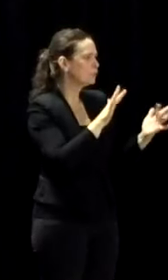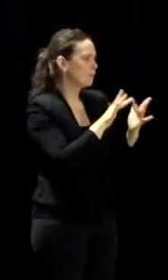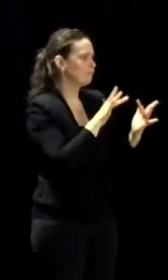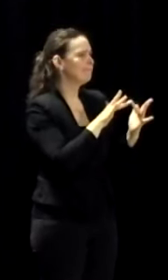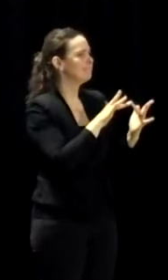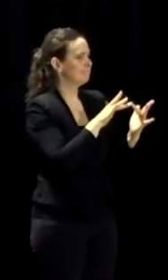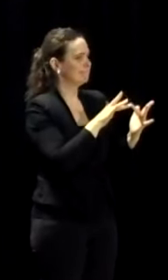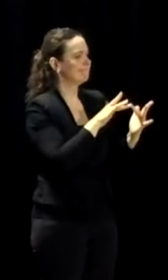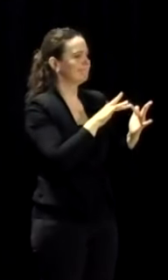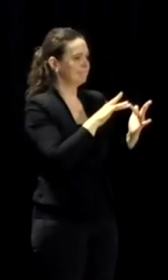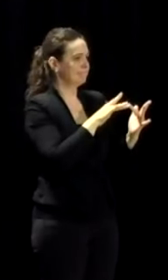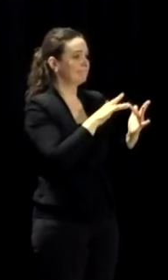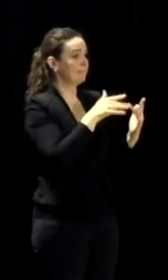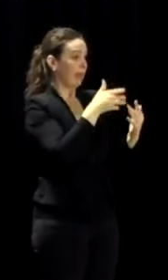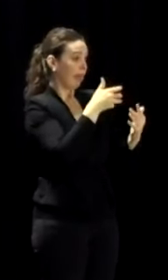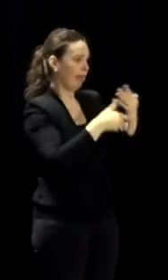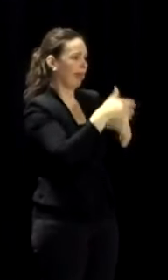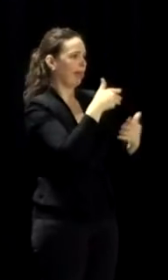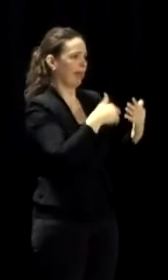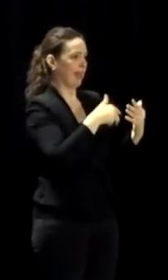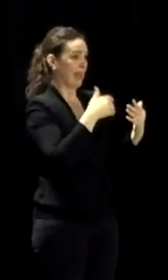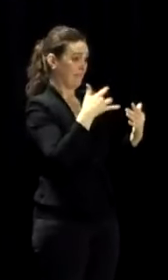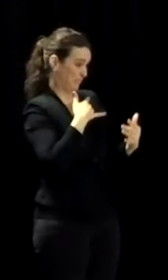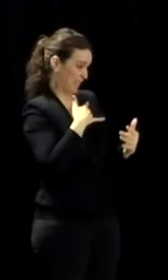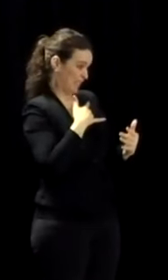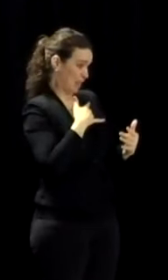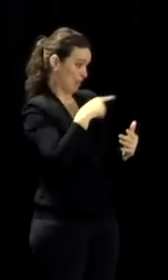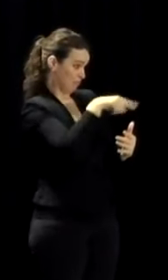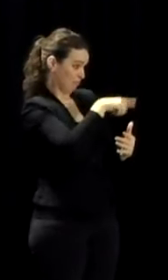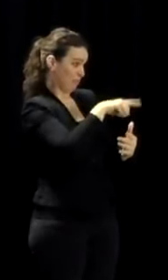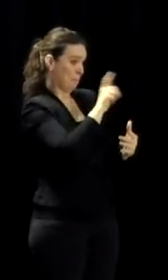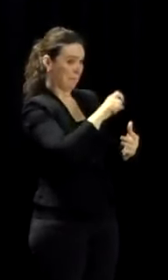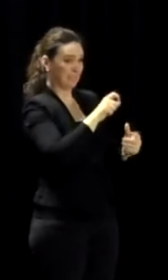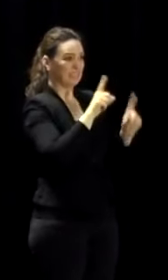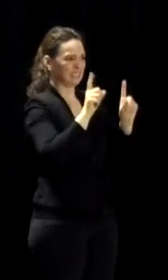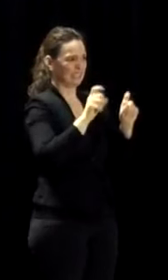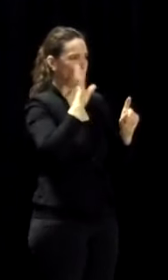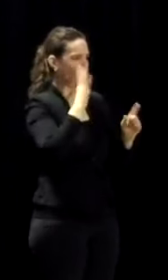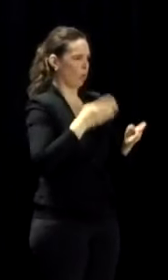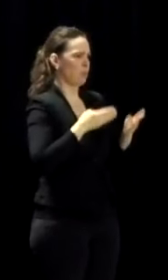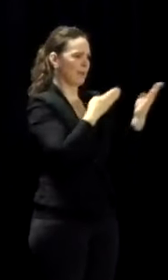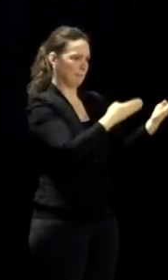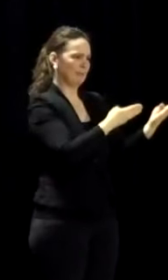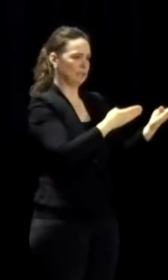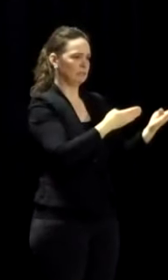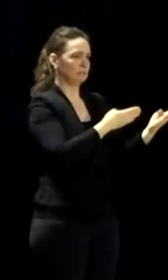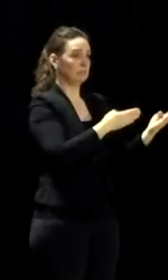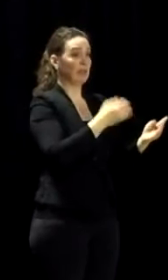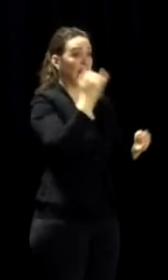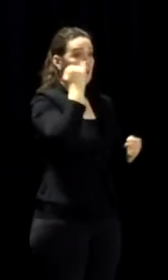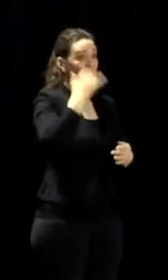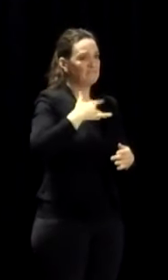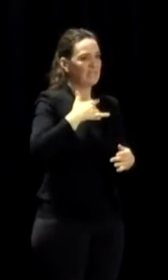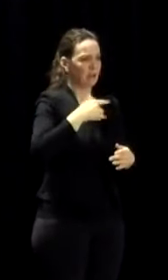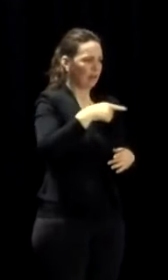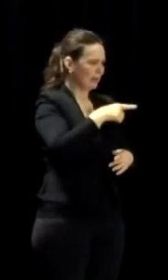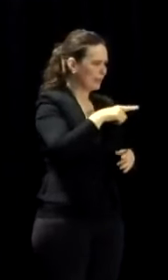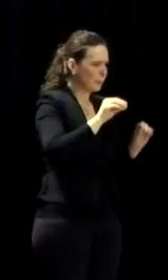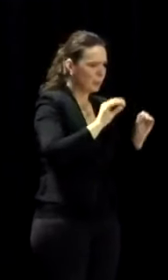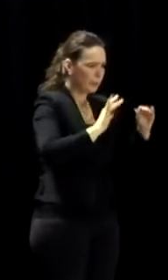saying, if you shopped at this store at this time and you went through aisle 1, if it was that